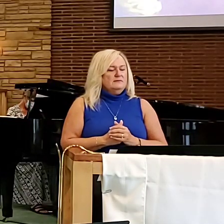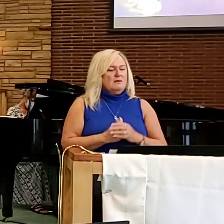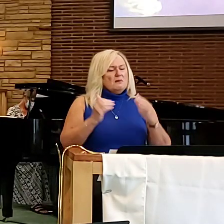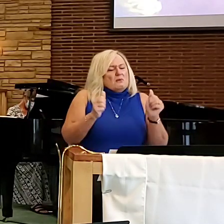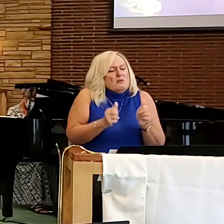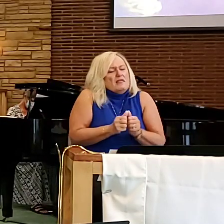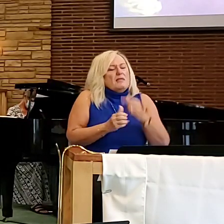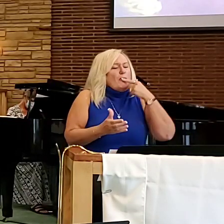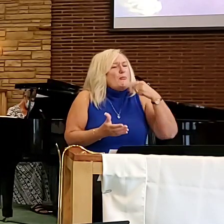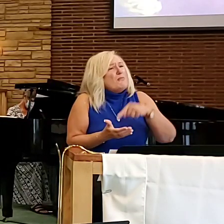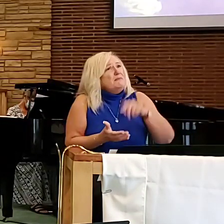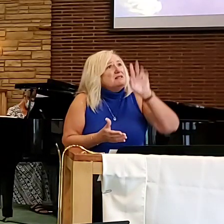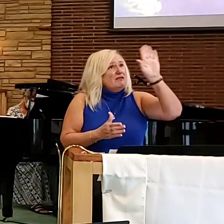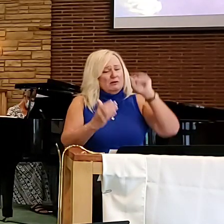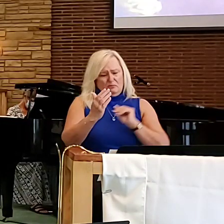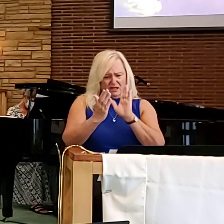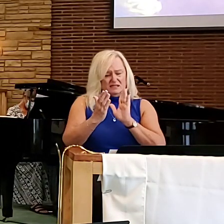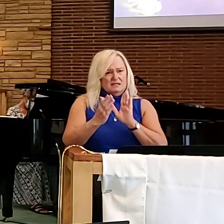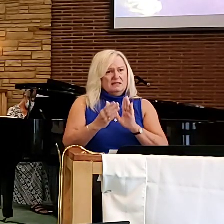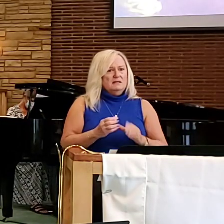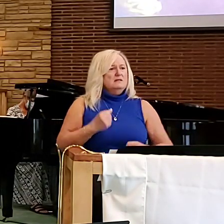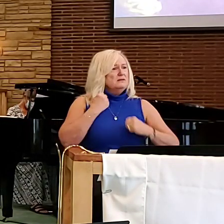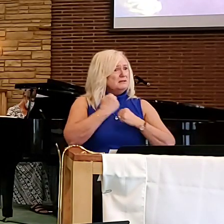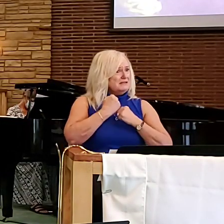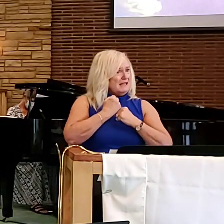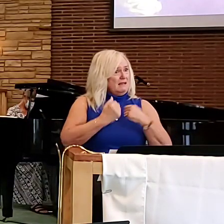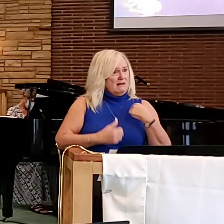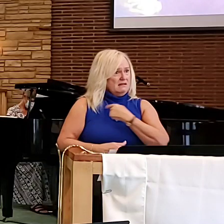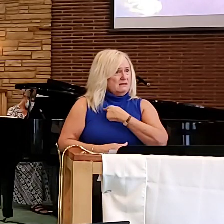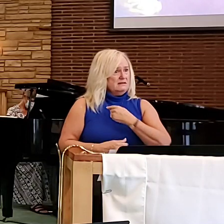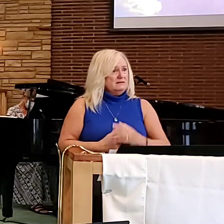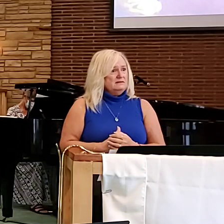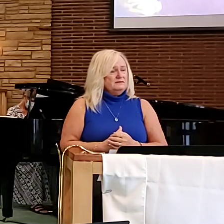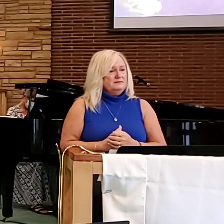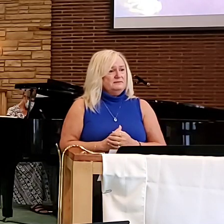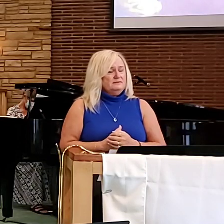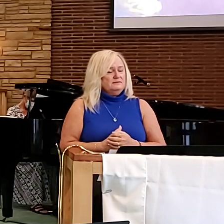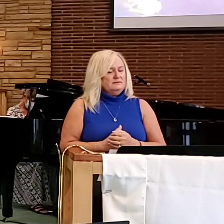with the promise of your presence to sustain us.